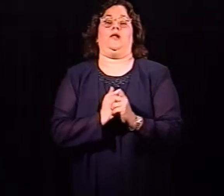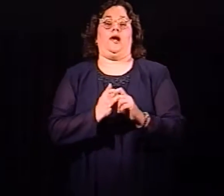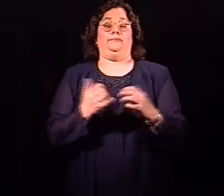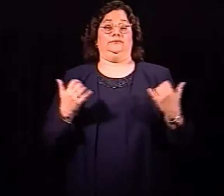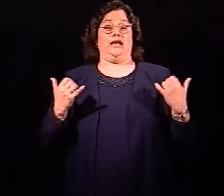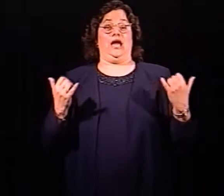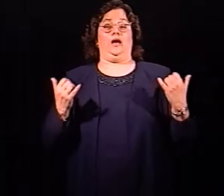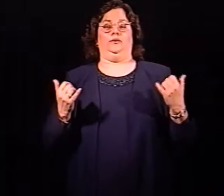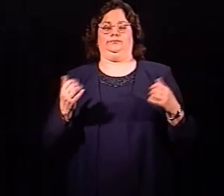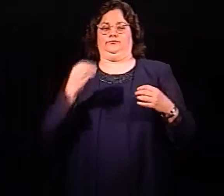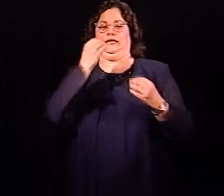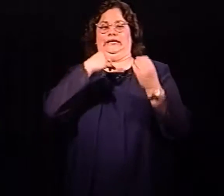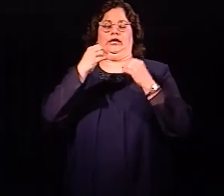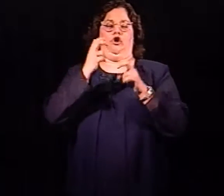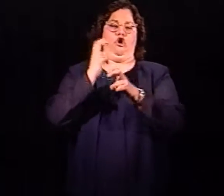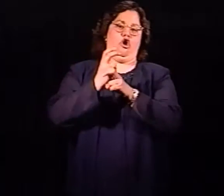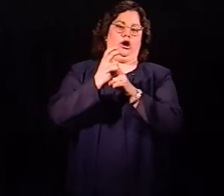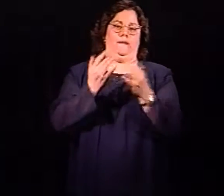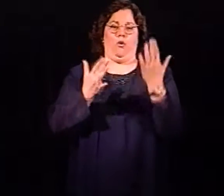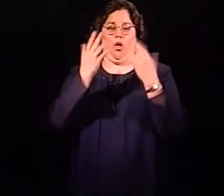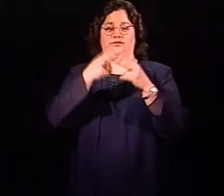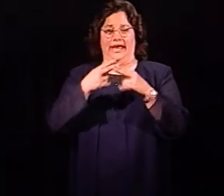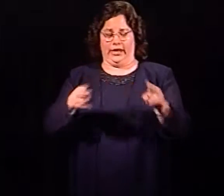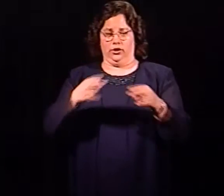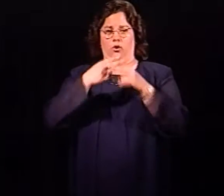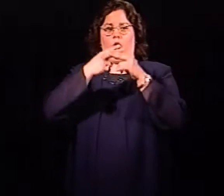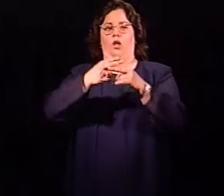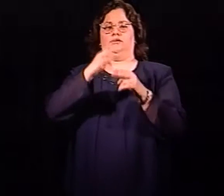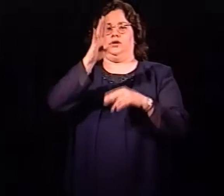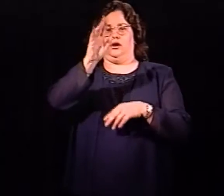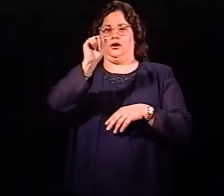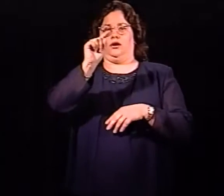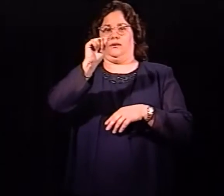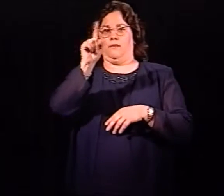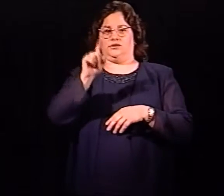Now, we will eat a hard-boiled egg, which is called a beitza.